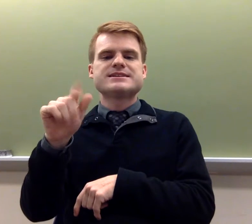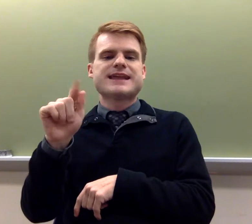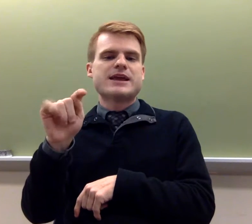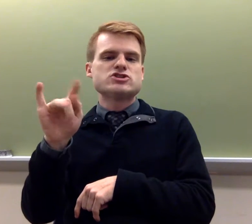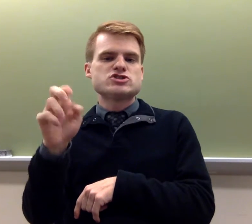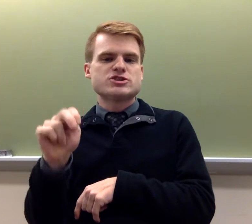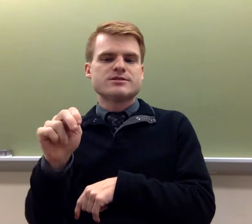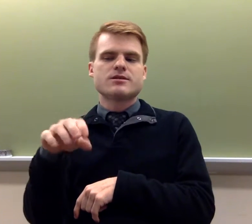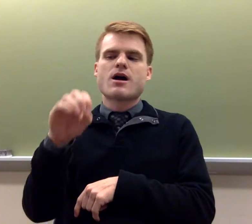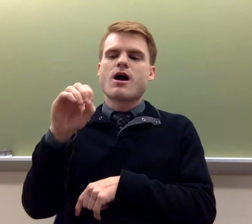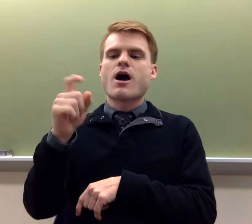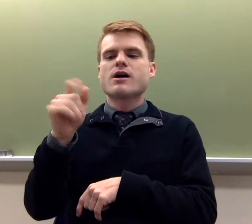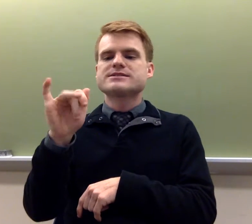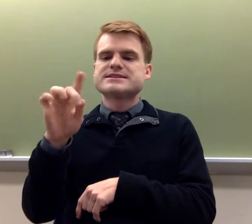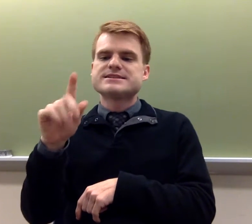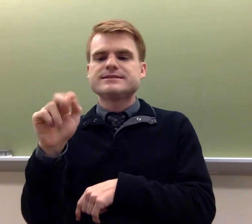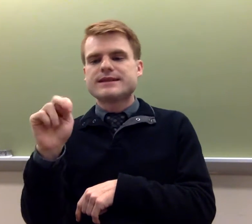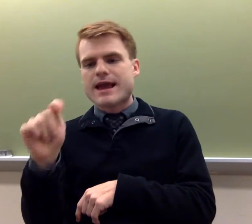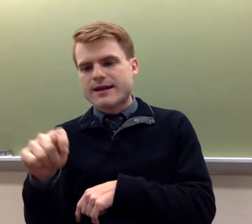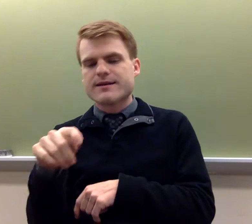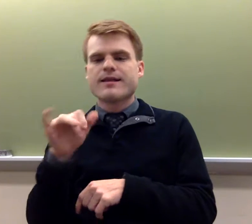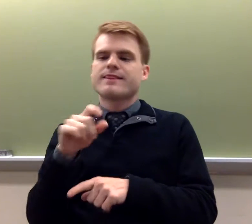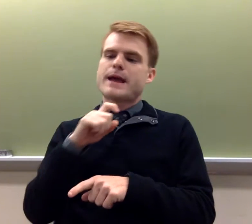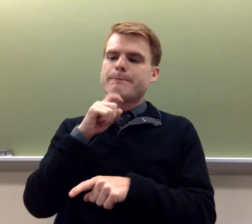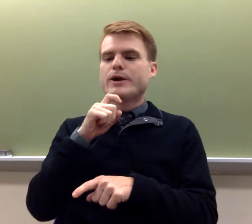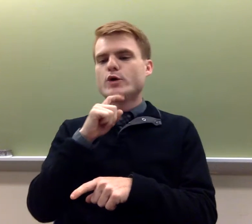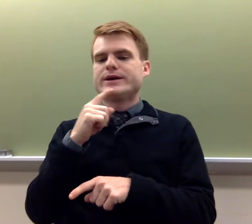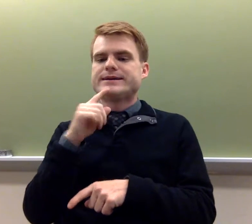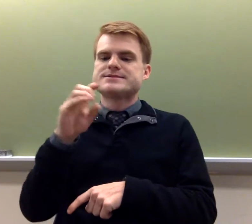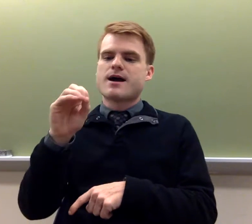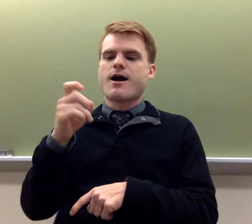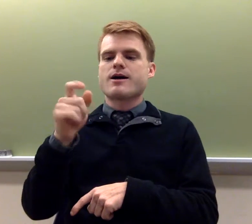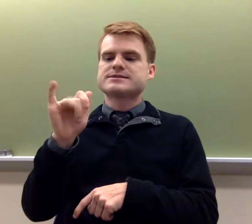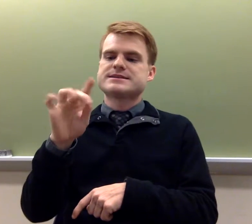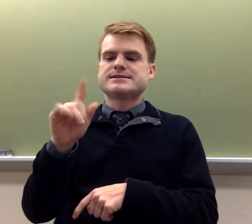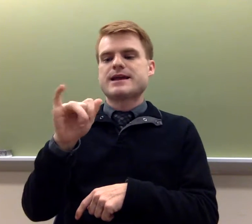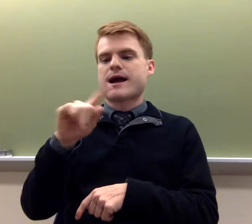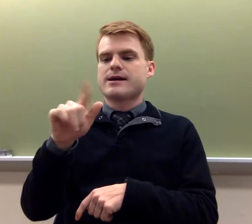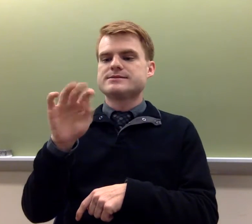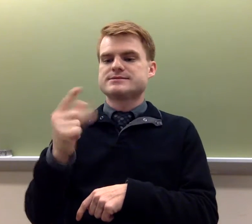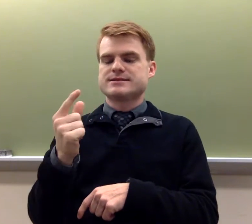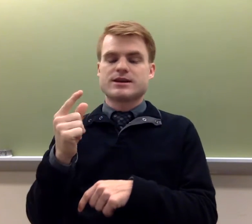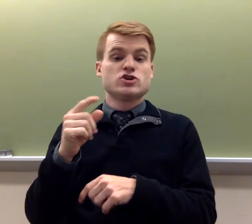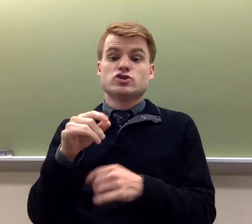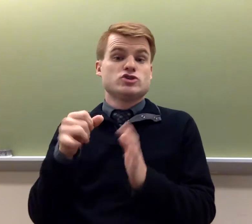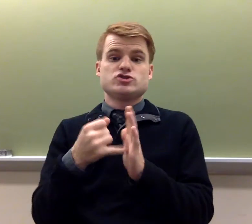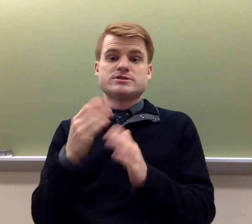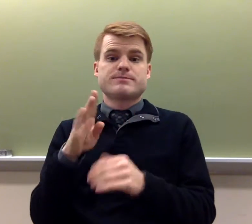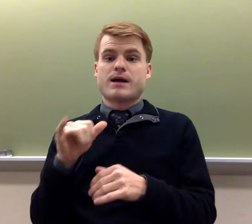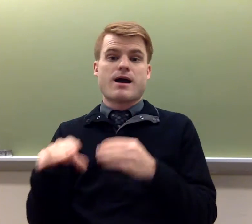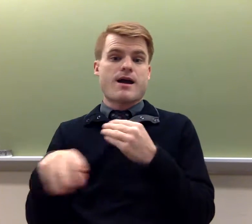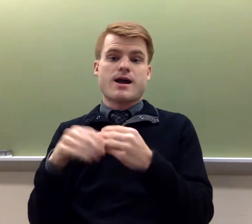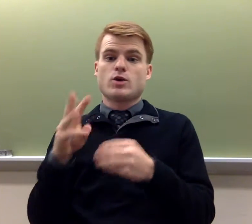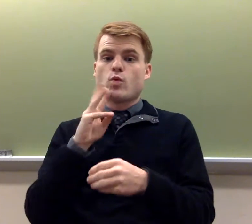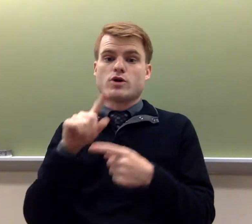The metal is oxidizing just by adding water to it. It is not getting what it needs.